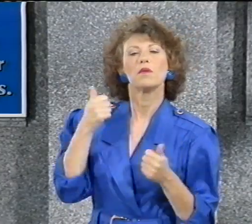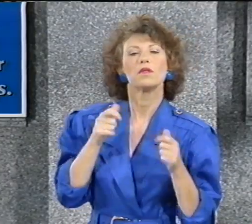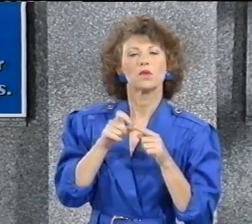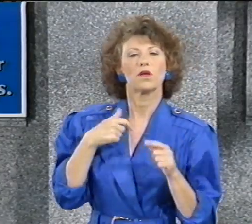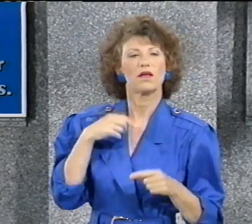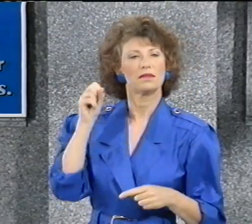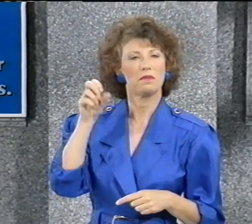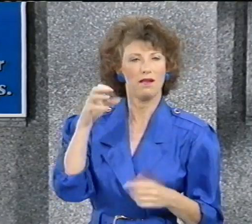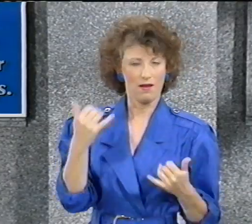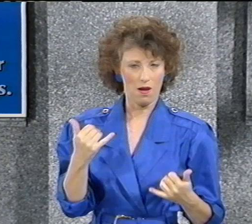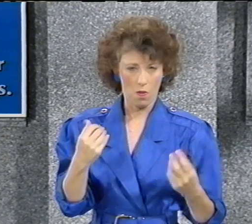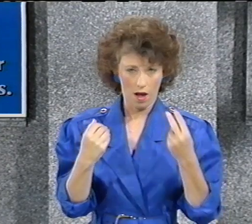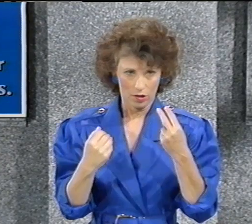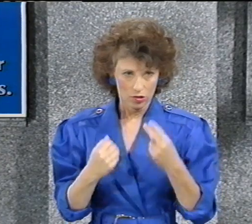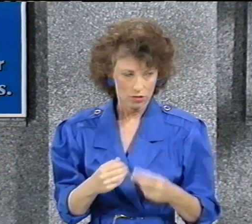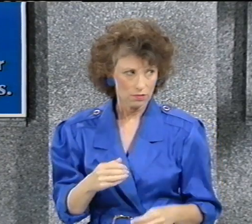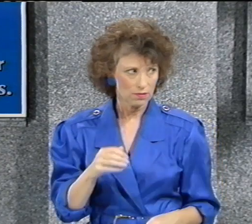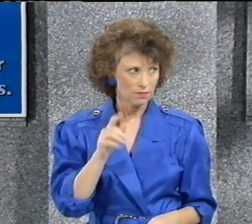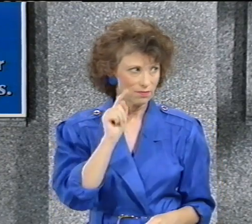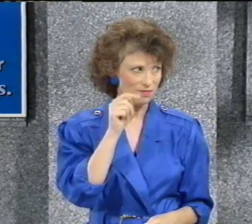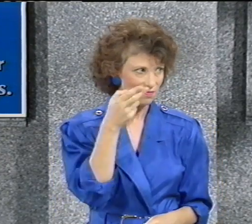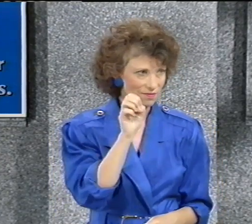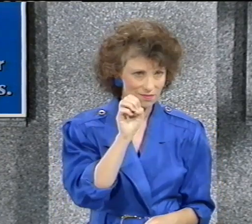Now tell me which word I'm spelling.